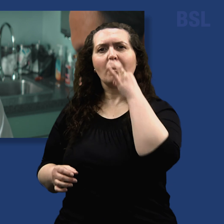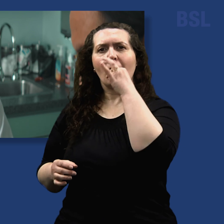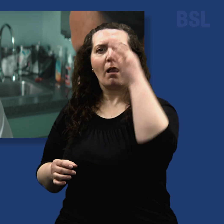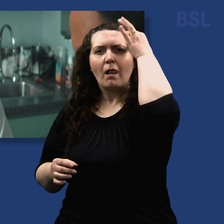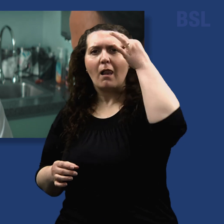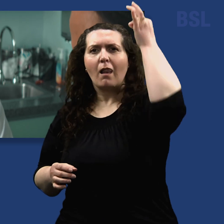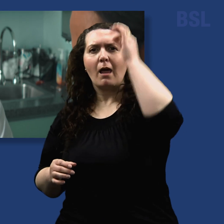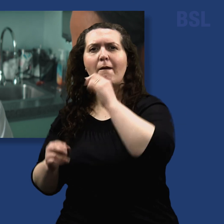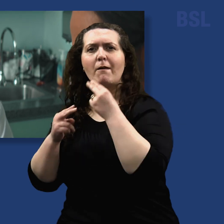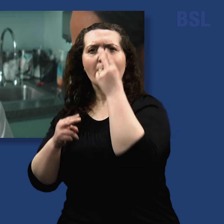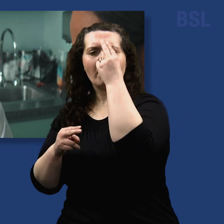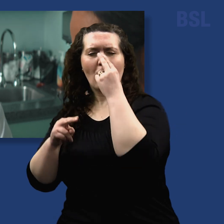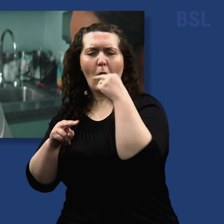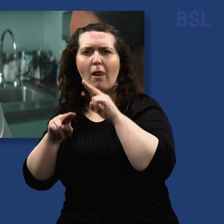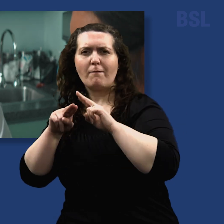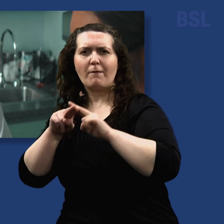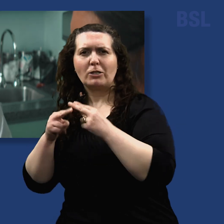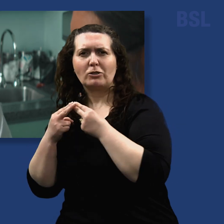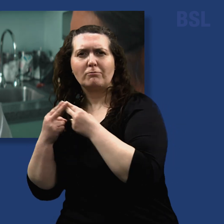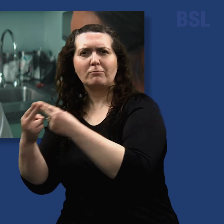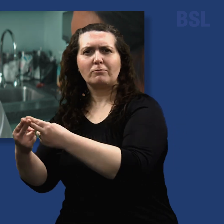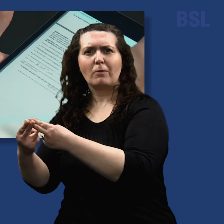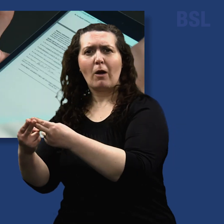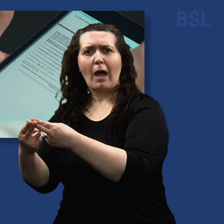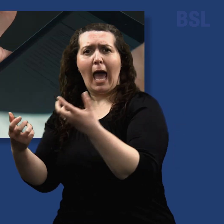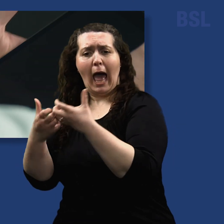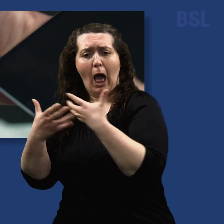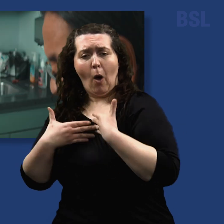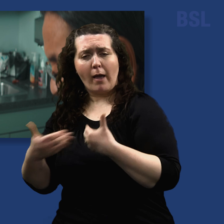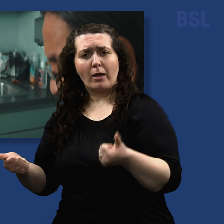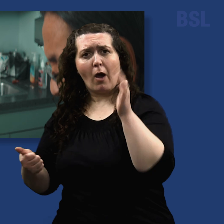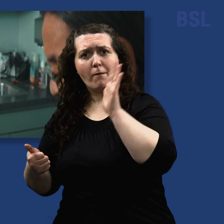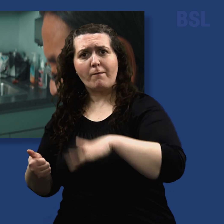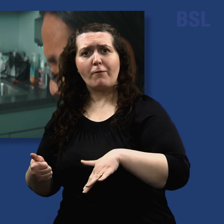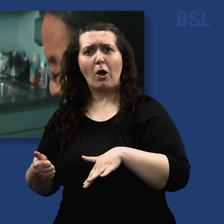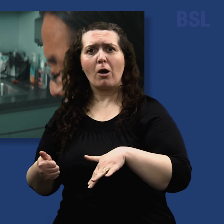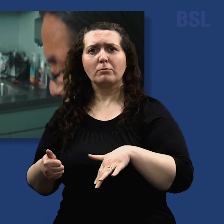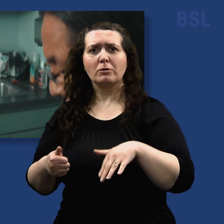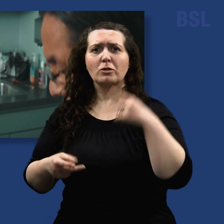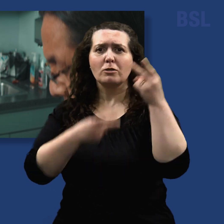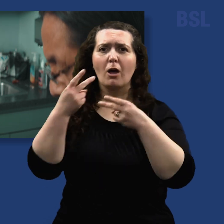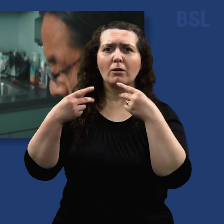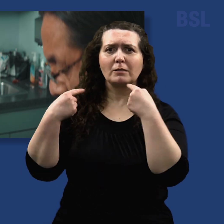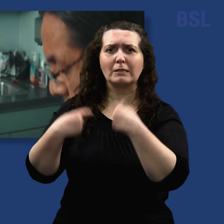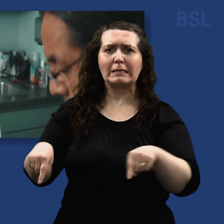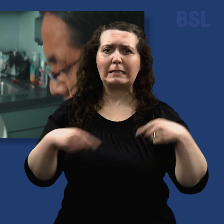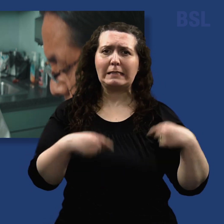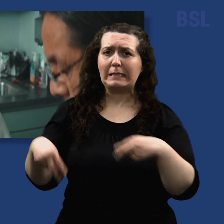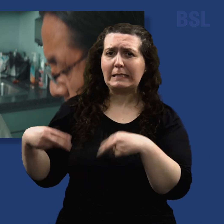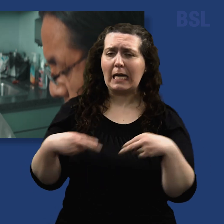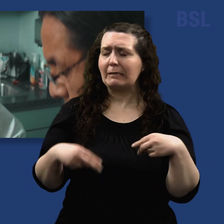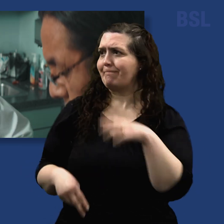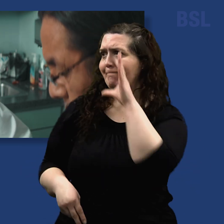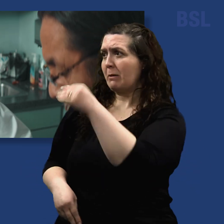who according to ancient tribal customs sought to heal the sick through song and dance rather than modern treatments I don't